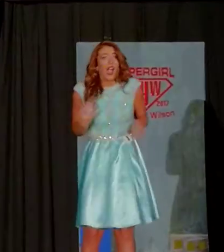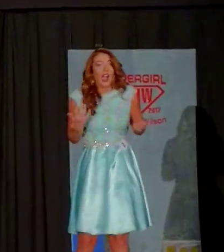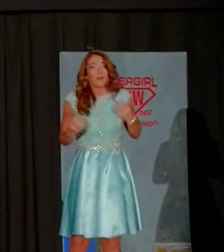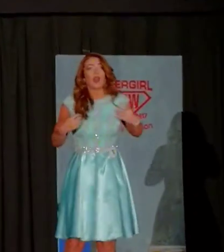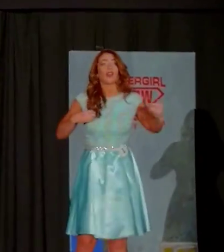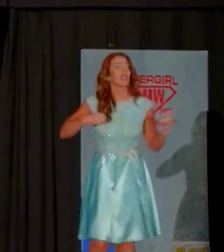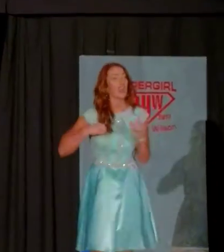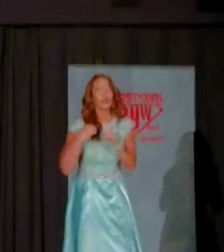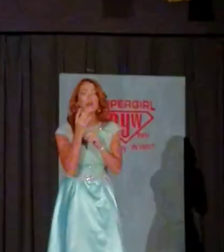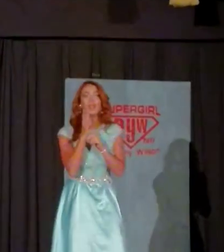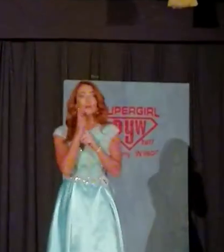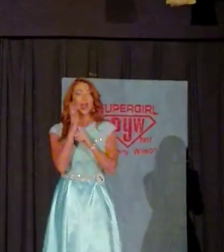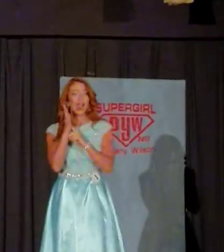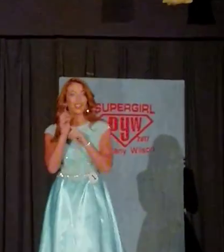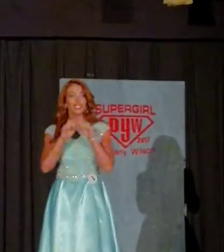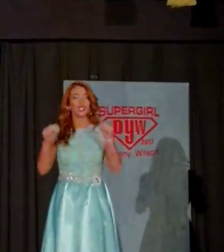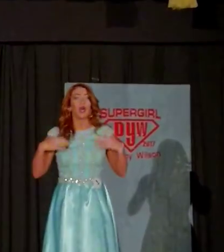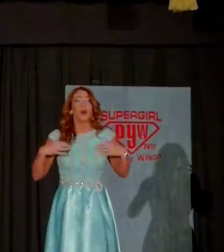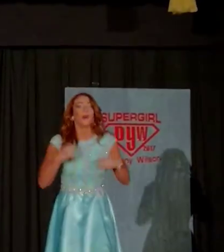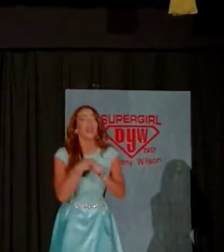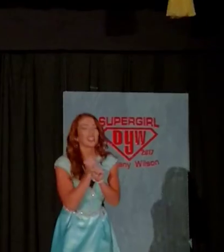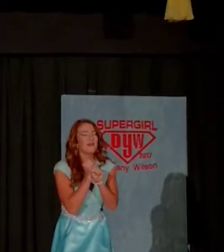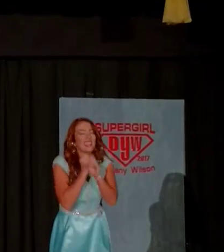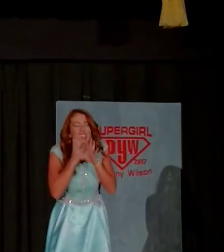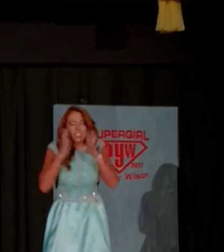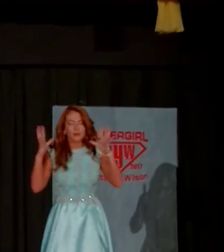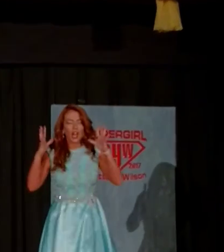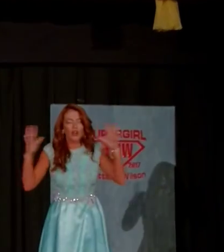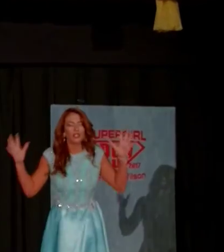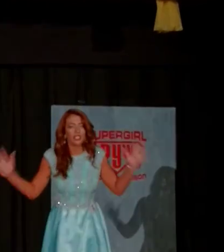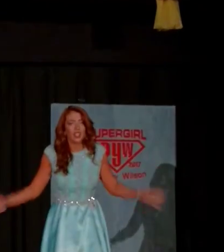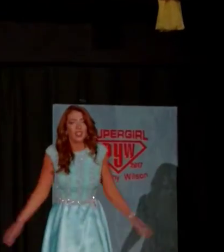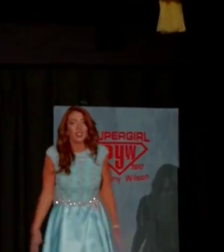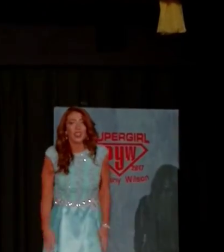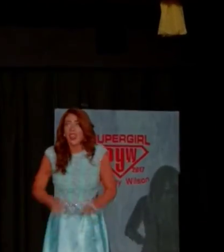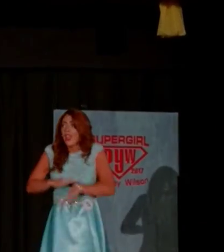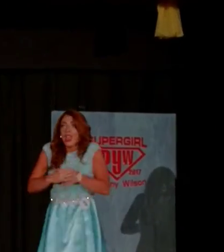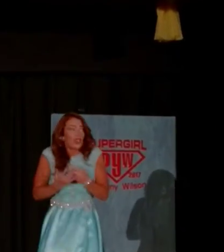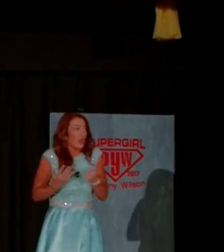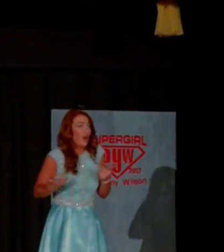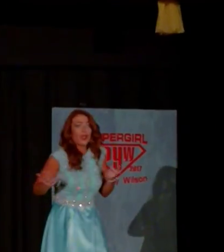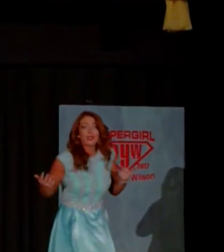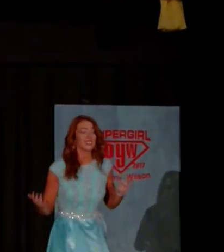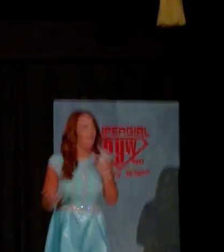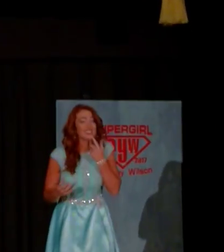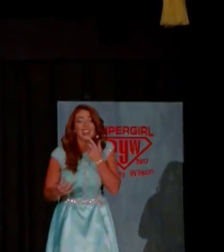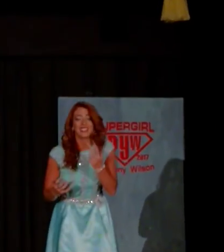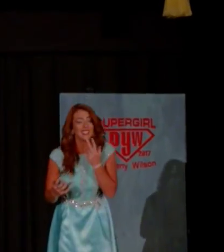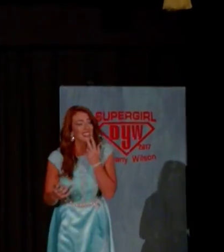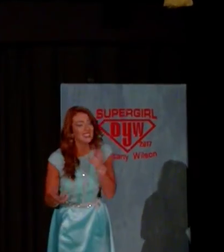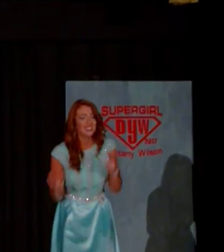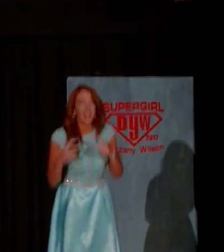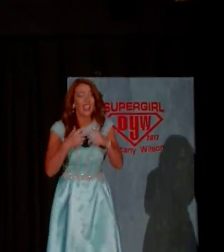might only have one match, but I can make an explosion And all those things that I didn't say